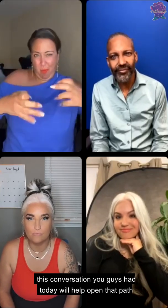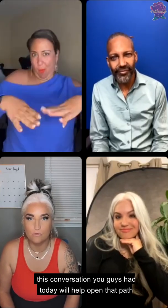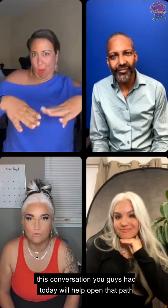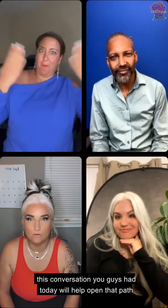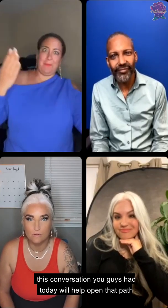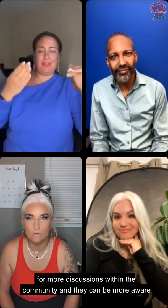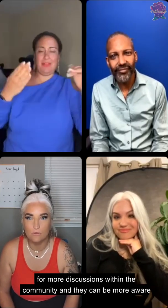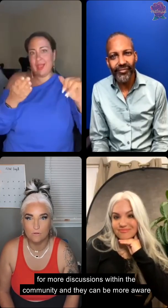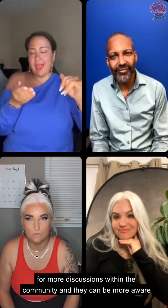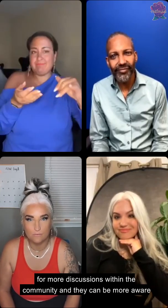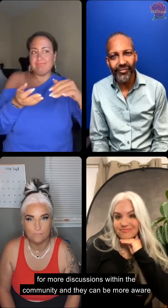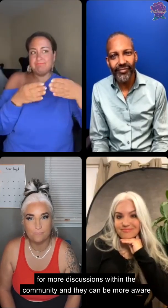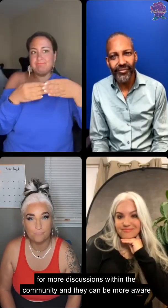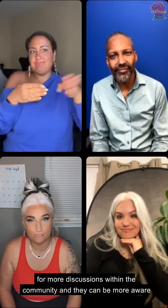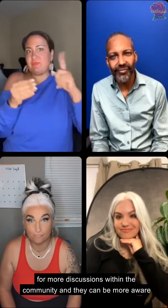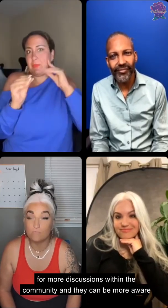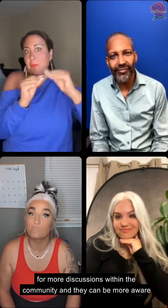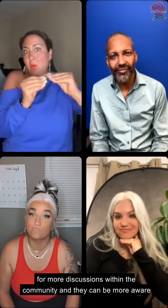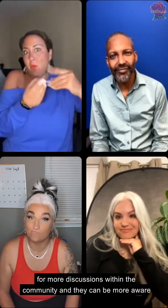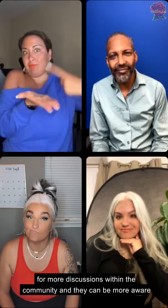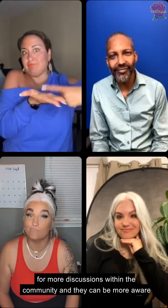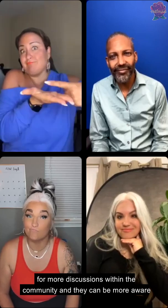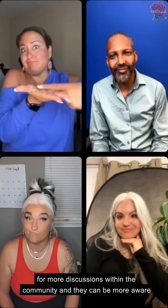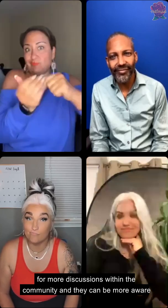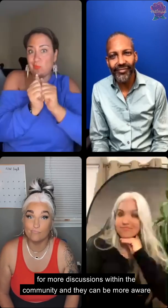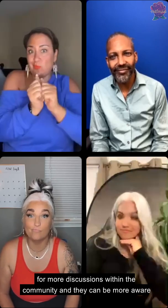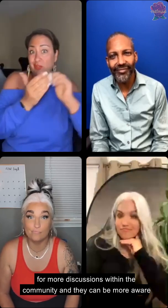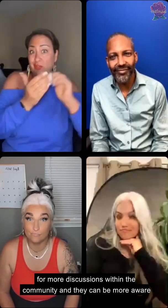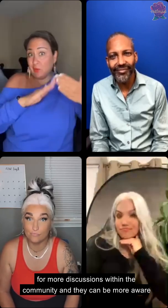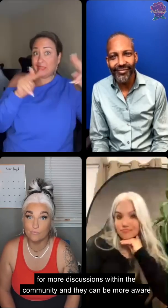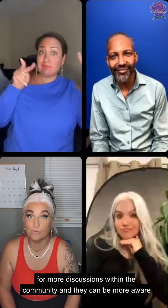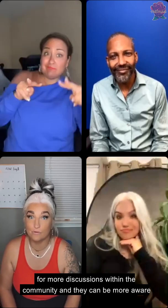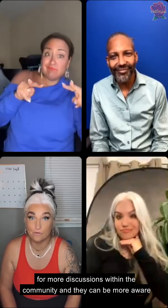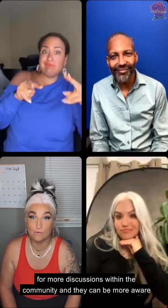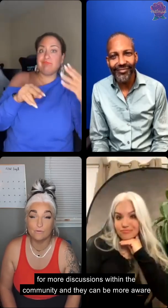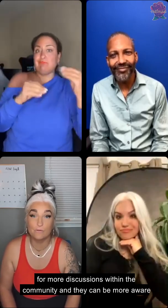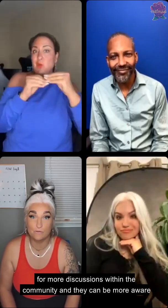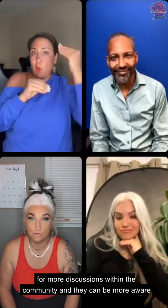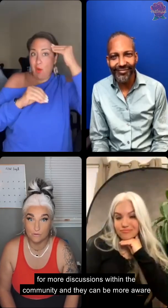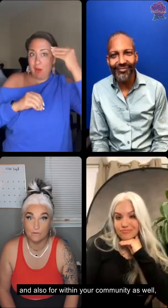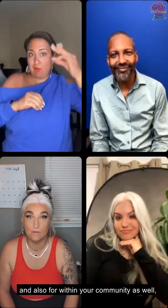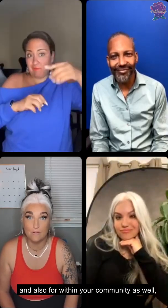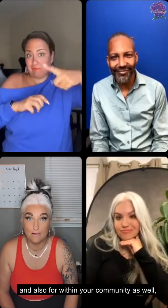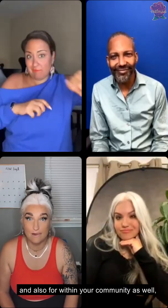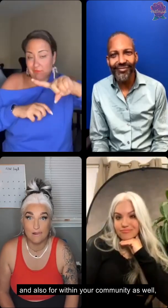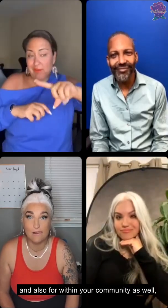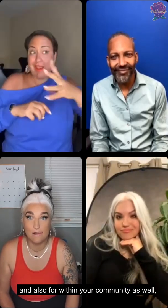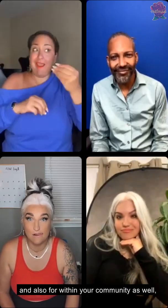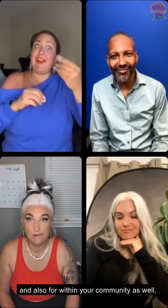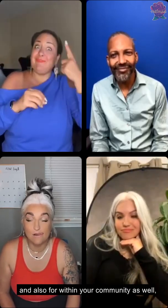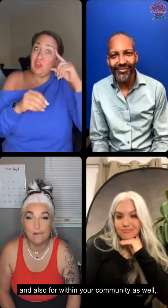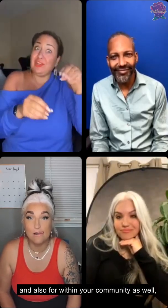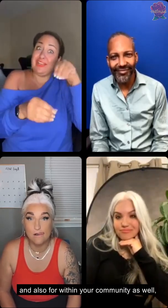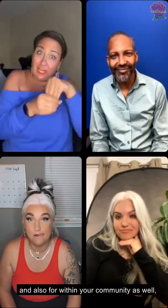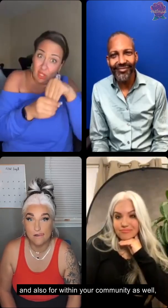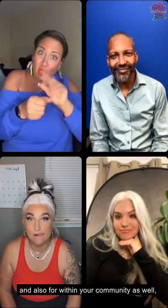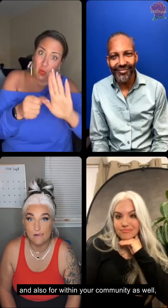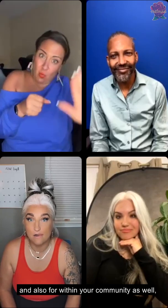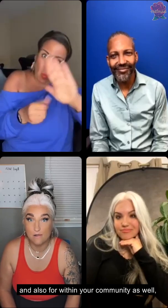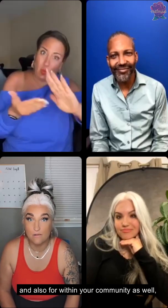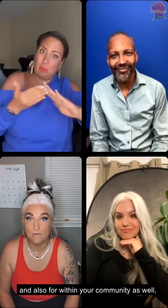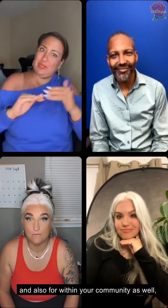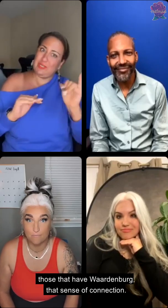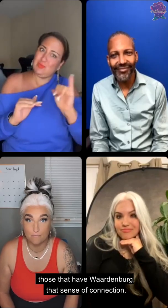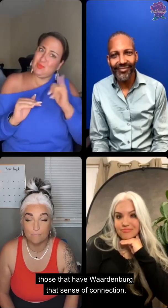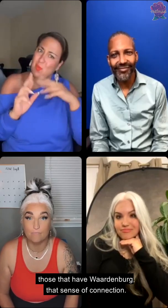today have opened that path for more discussions with the community and they can be more aware, and also for within